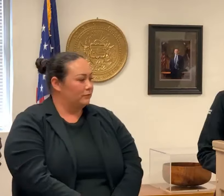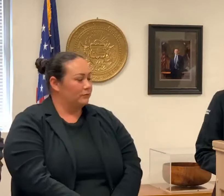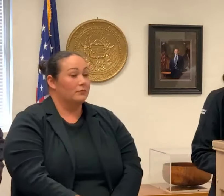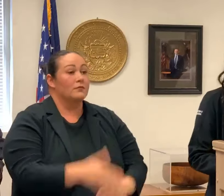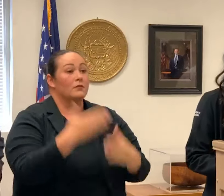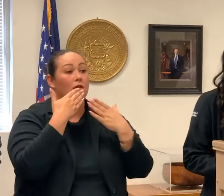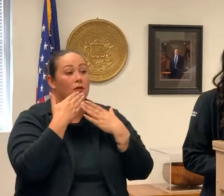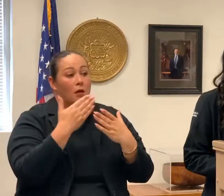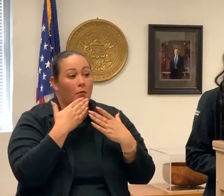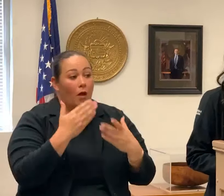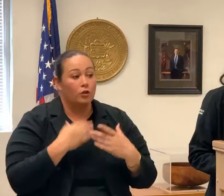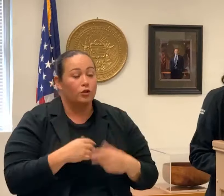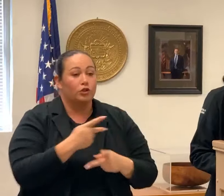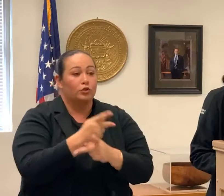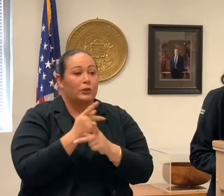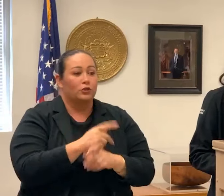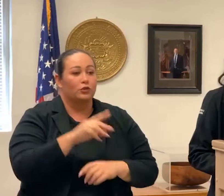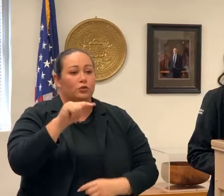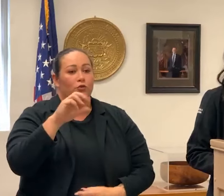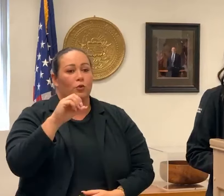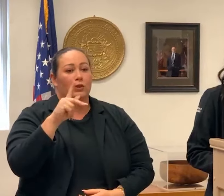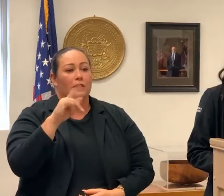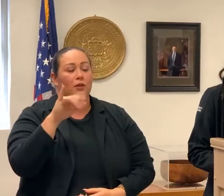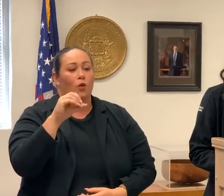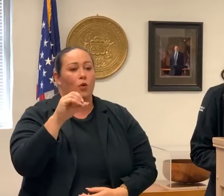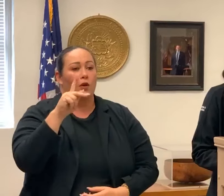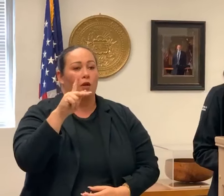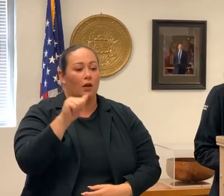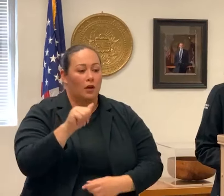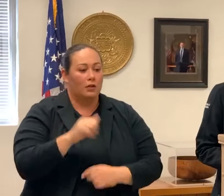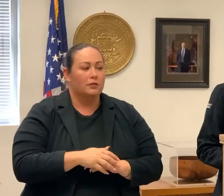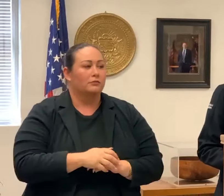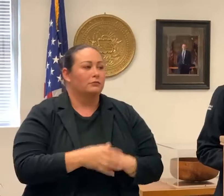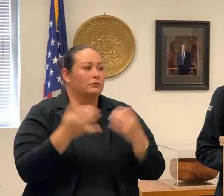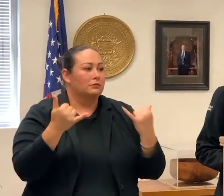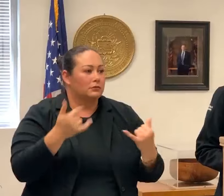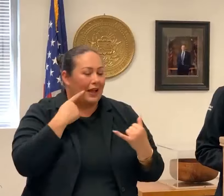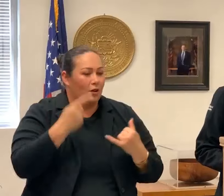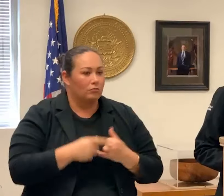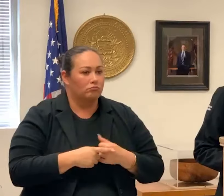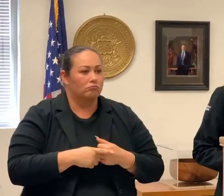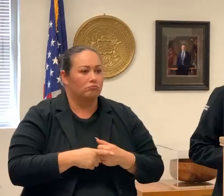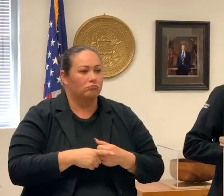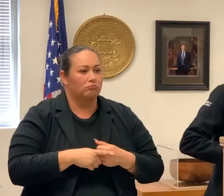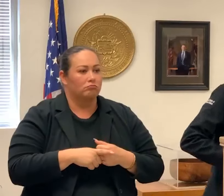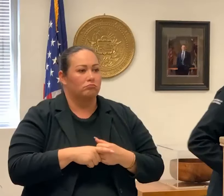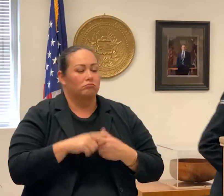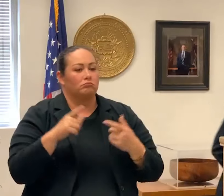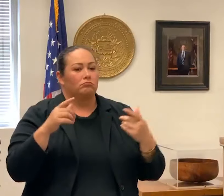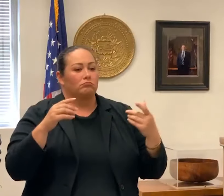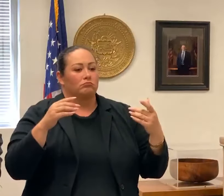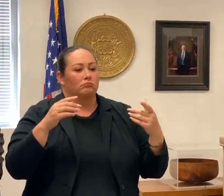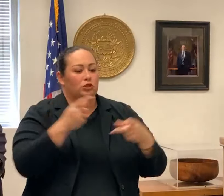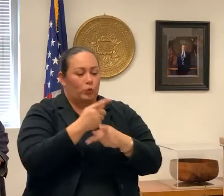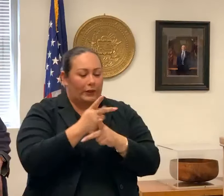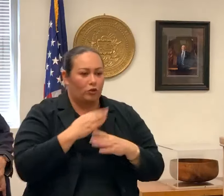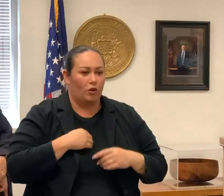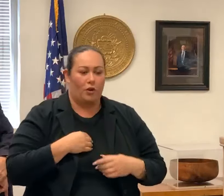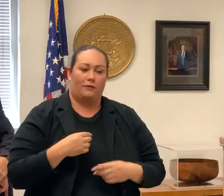Mahalo, Director Tokioka. Finally, I'd like to welcome Department of Human Services Deputy Director Joe Campos.